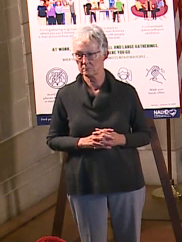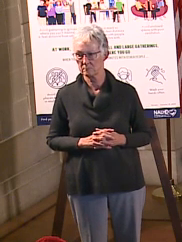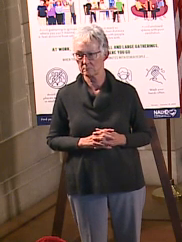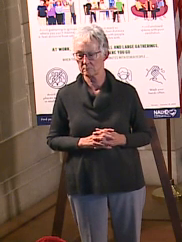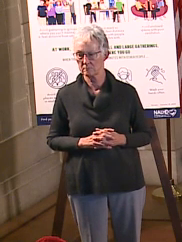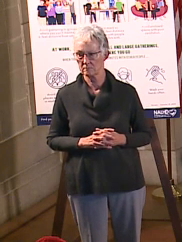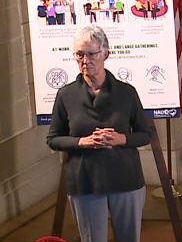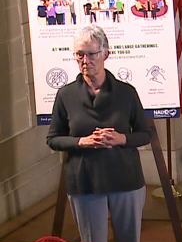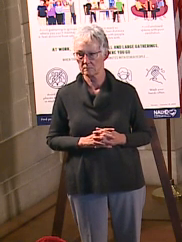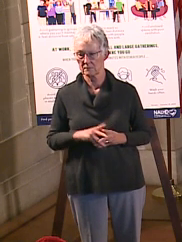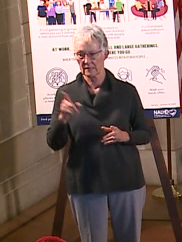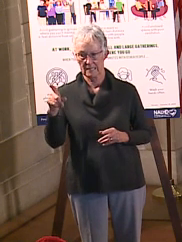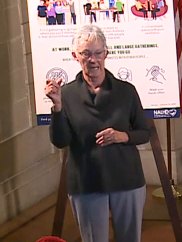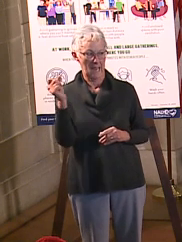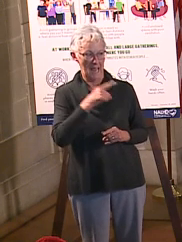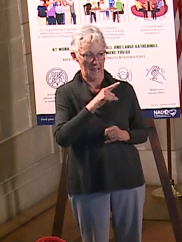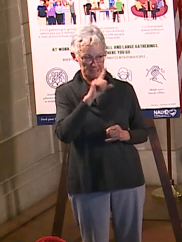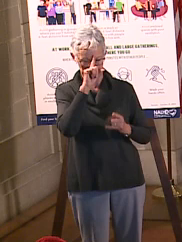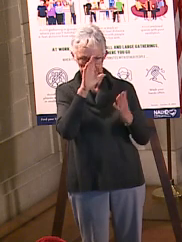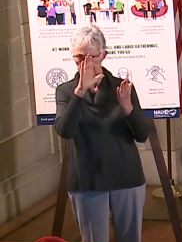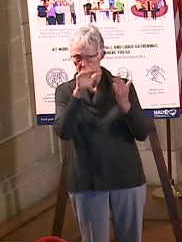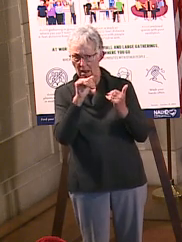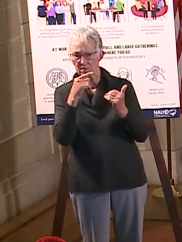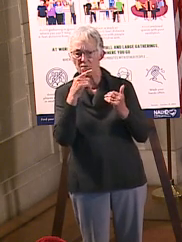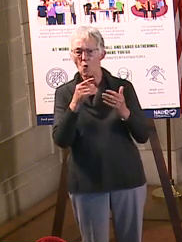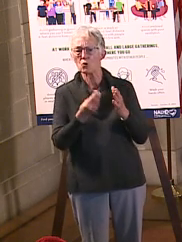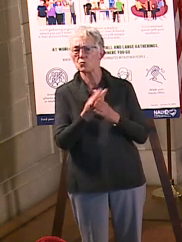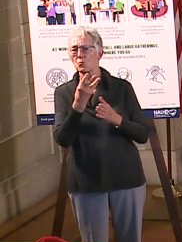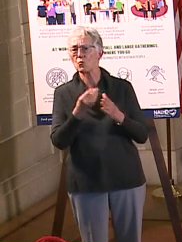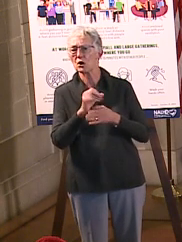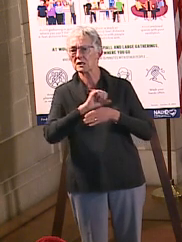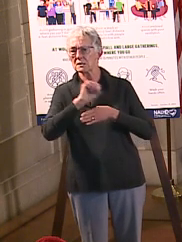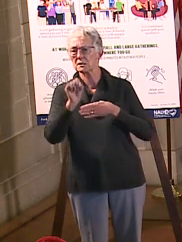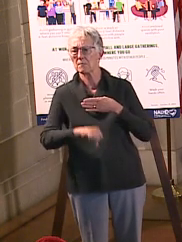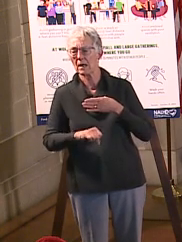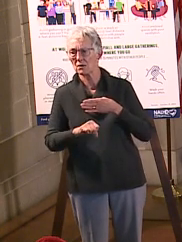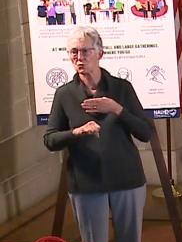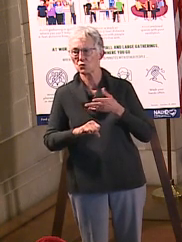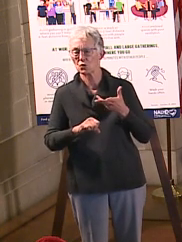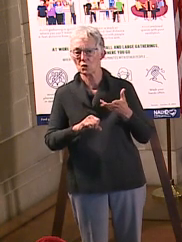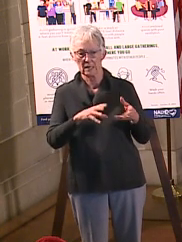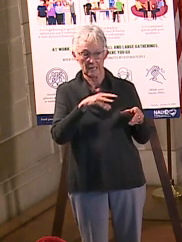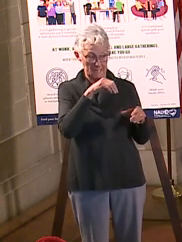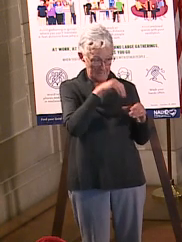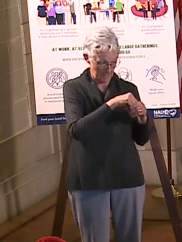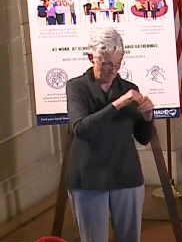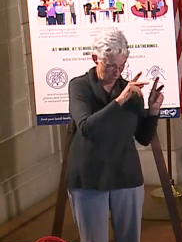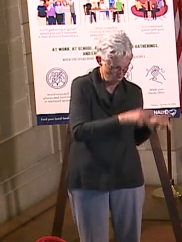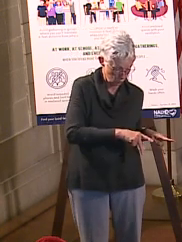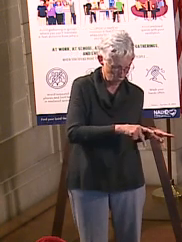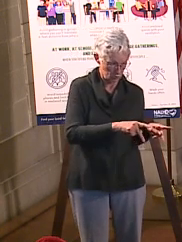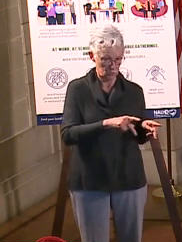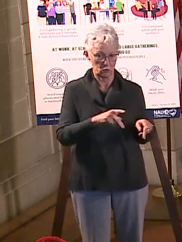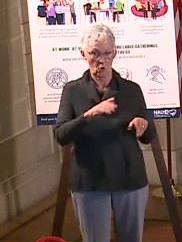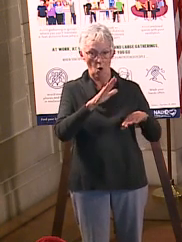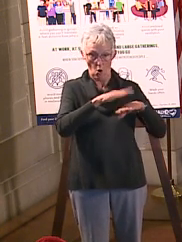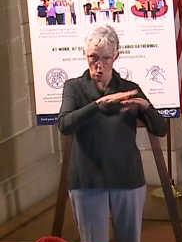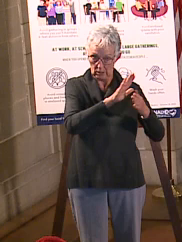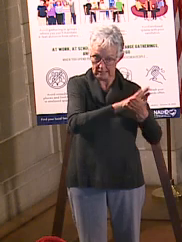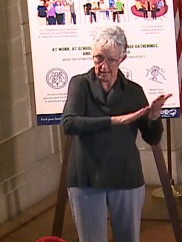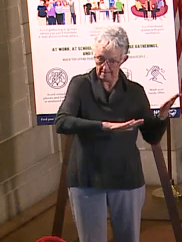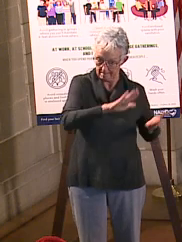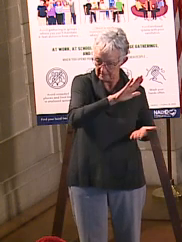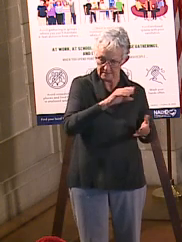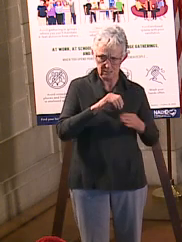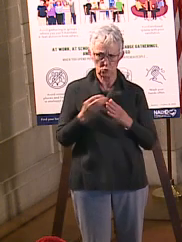the same? Well, it'll vary depending on, the question is, what do I expect for in-person classes at our campuses coming back in